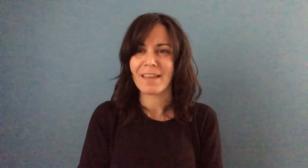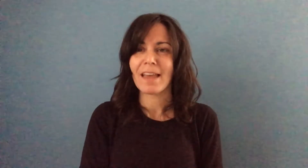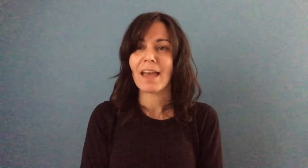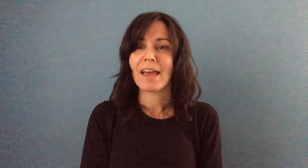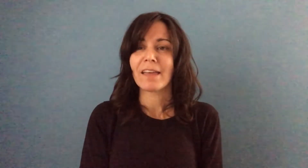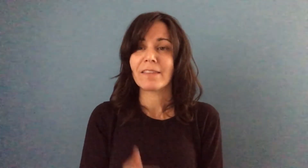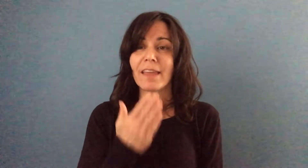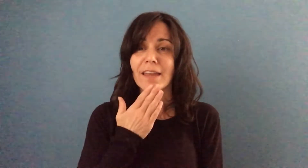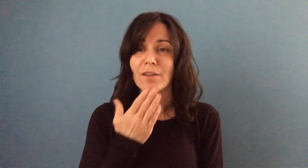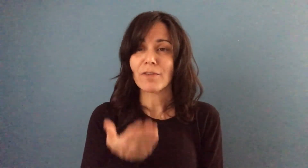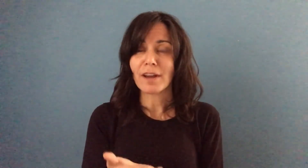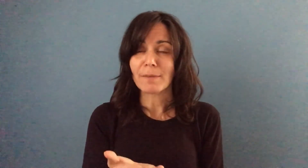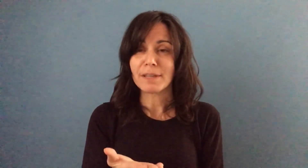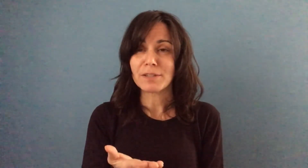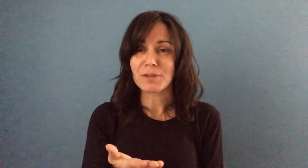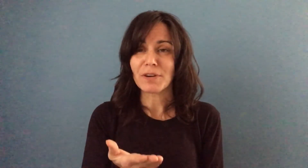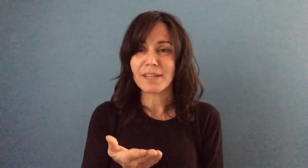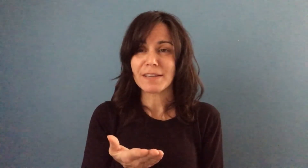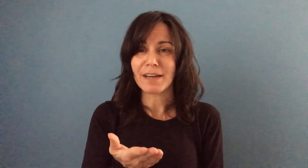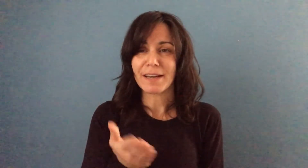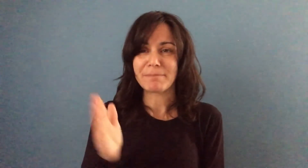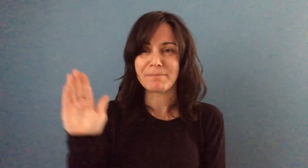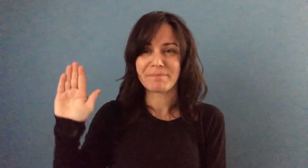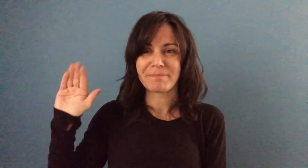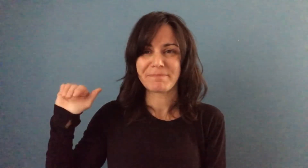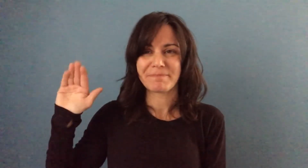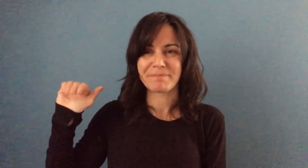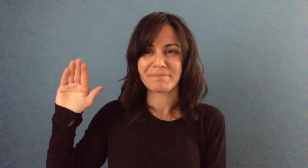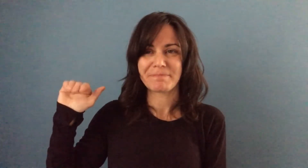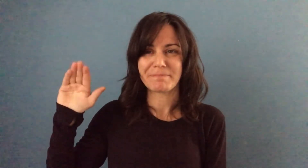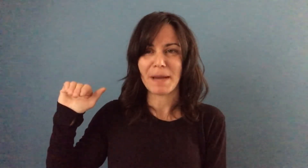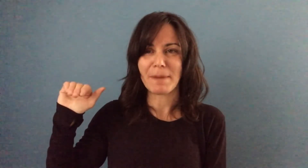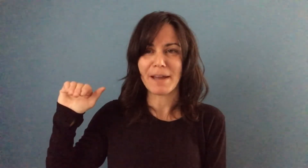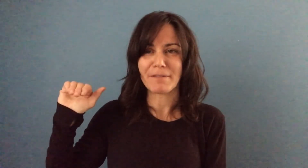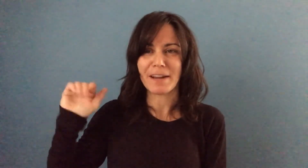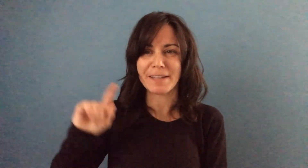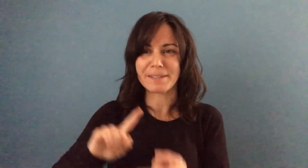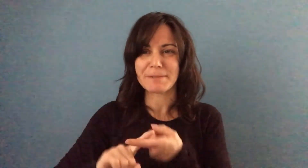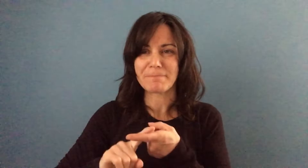Thank you for coming to Storytime. Bye-bye, friends.